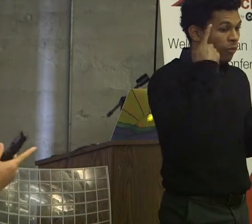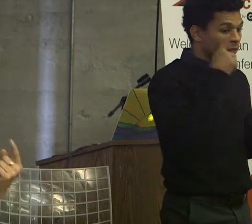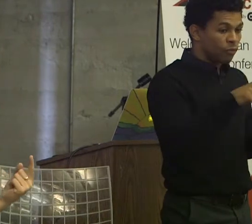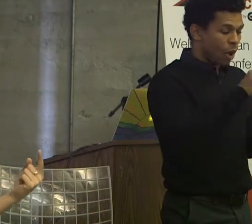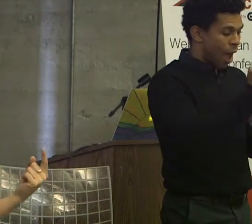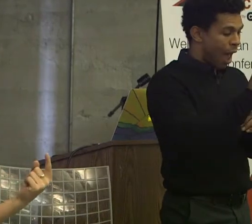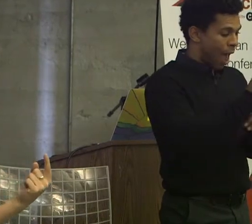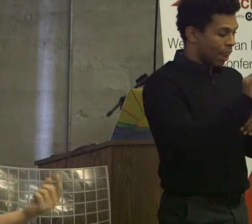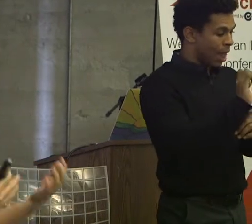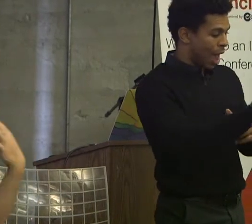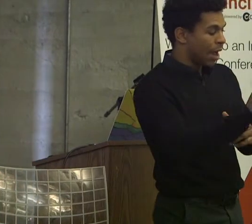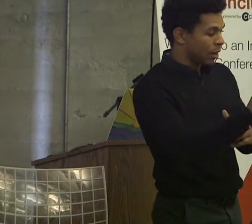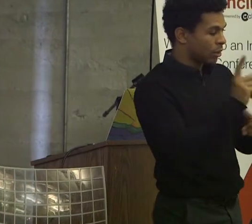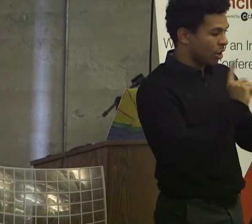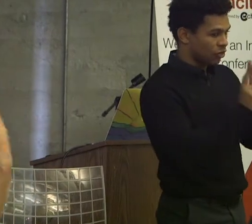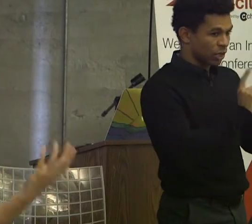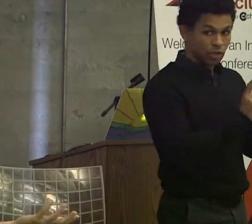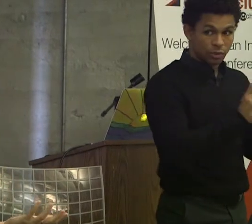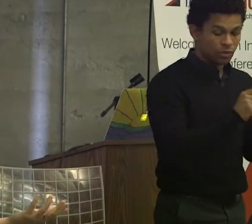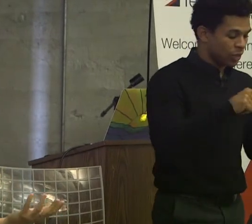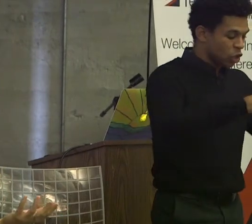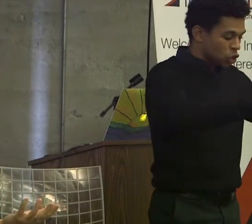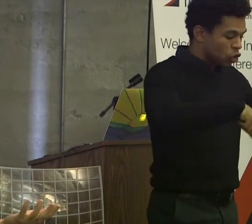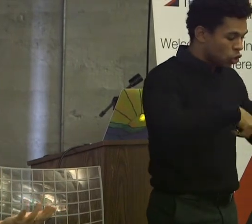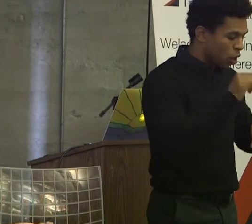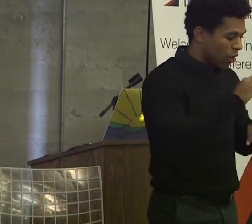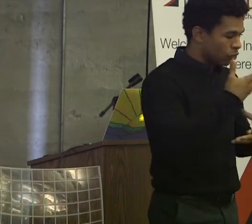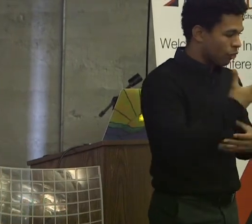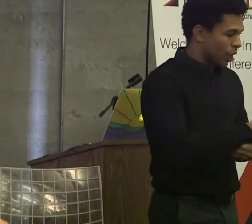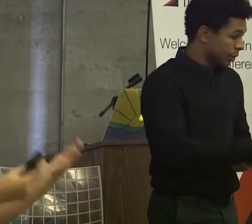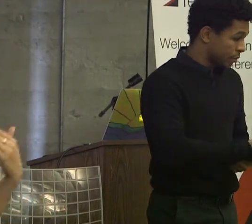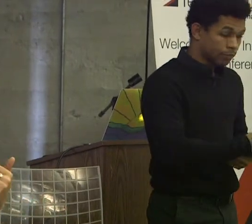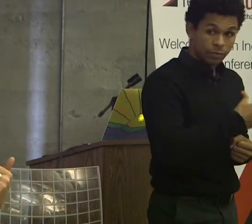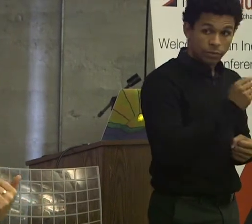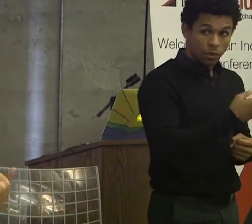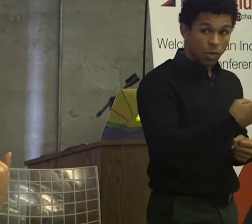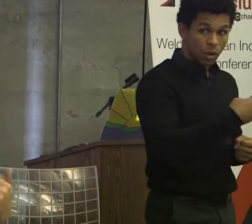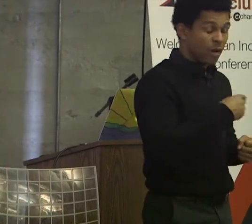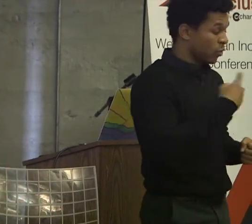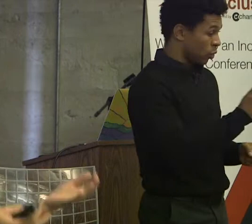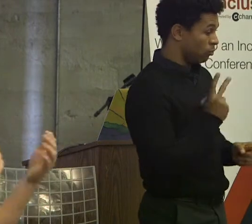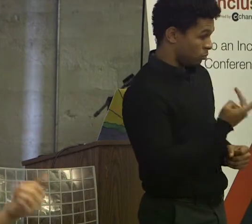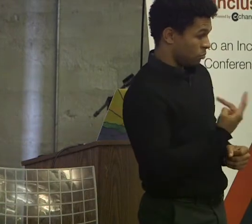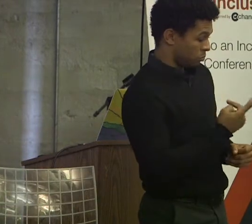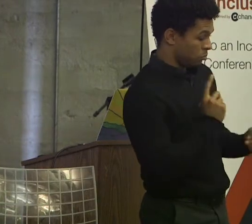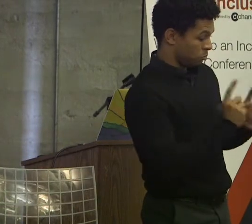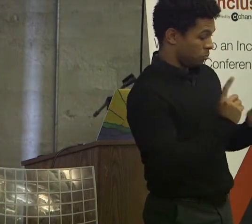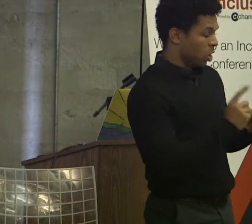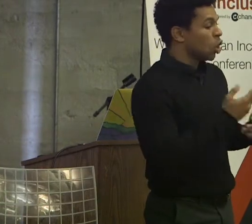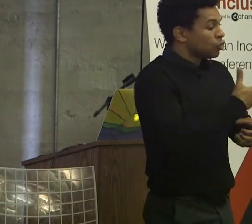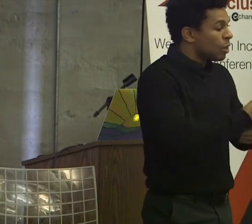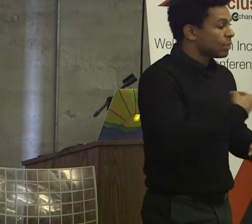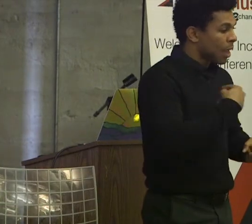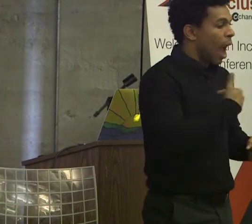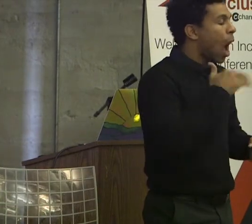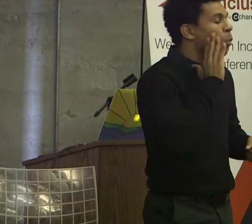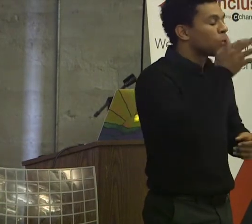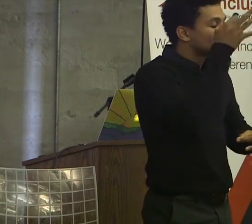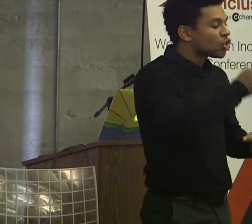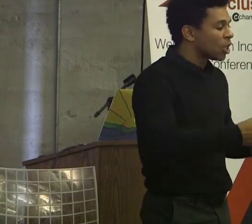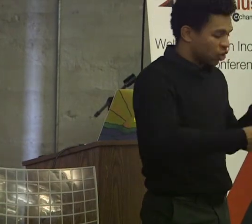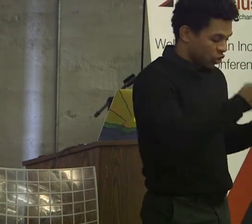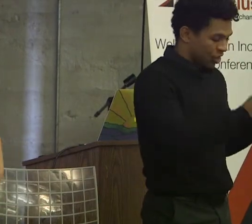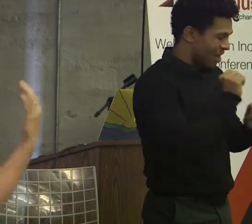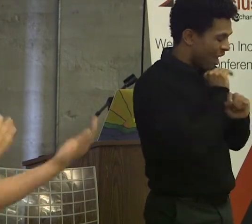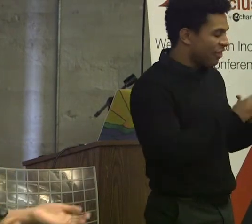call it the circle of trust. As the person who's having this conversation, I say, trust me that I will judge nothing that happens during this